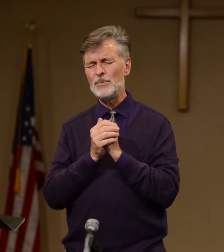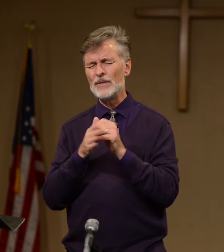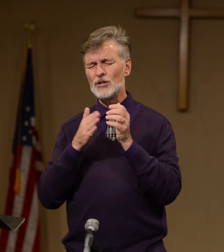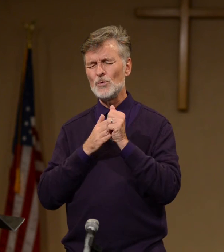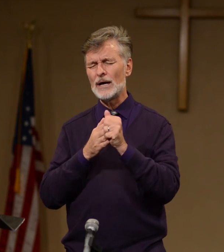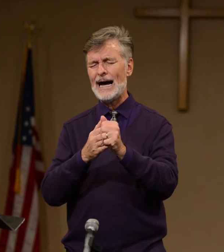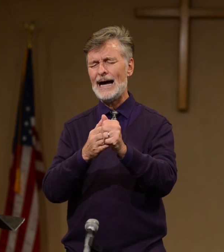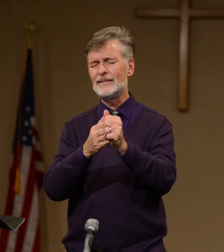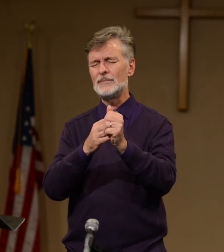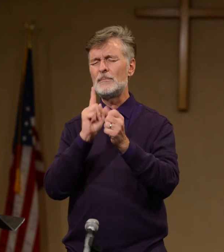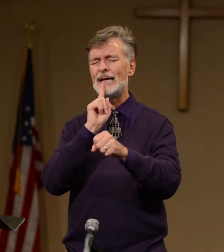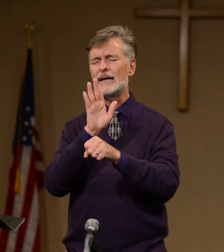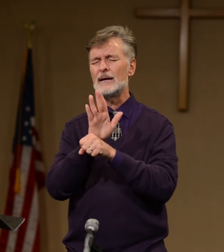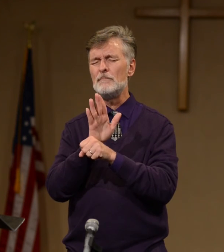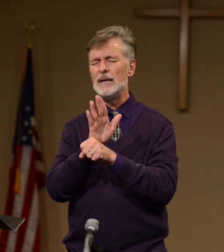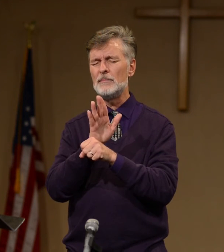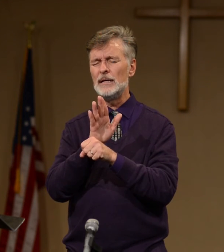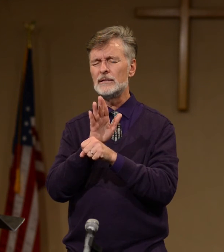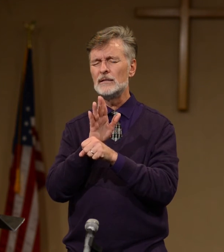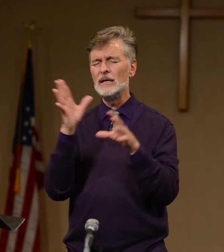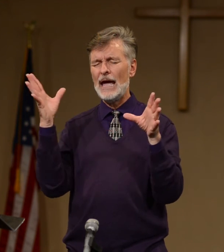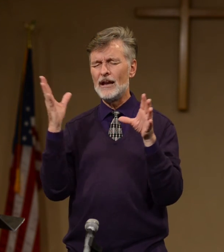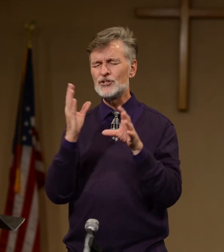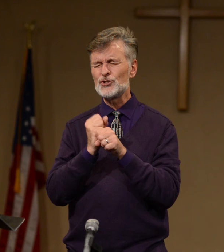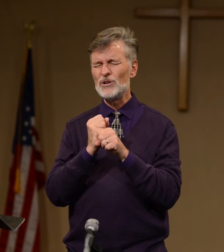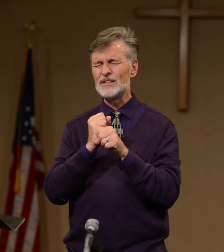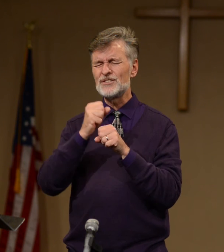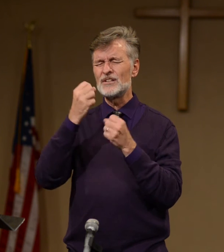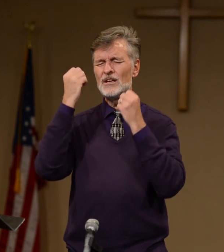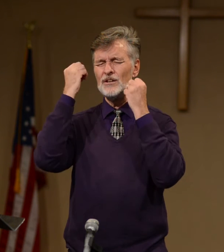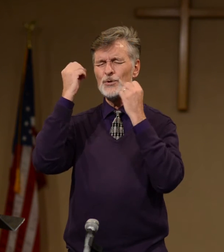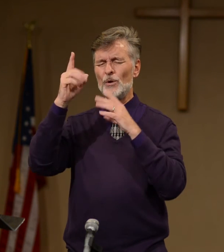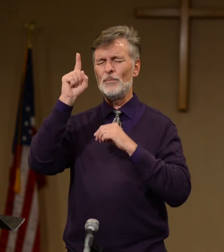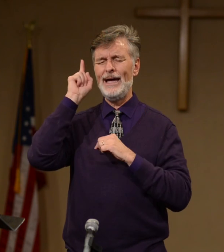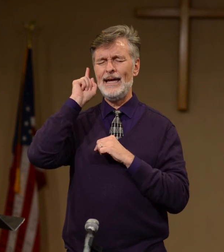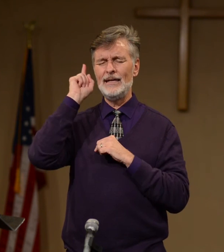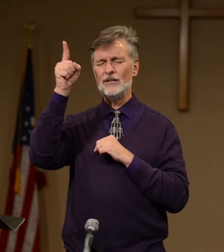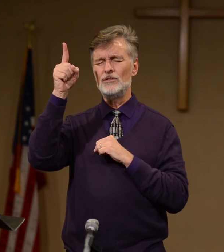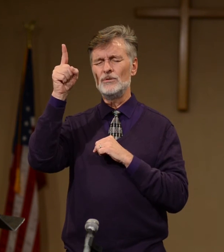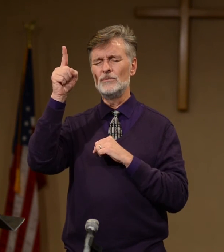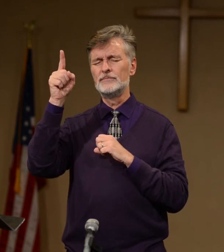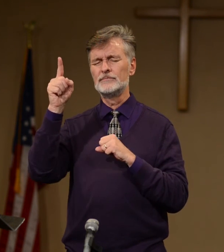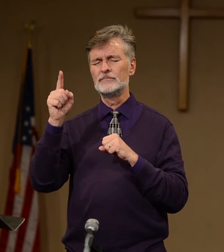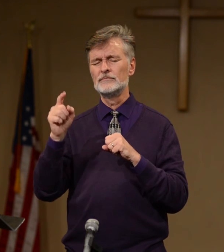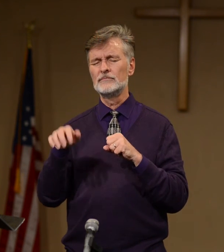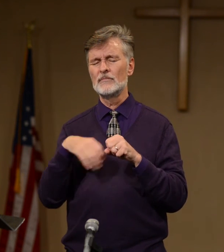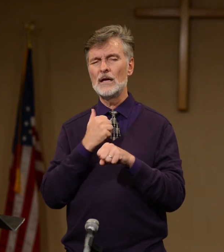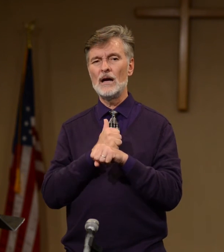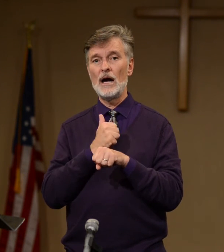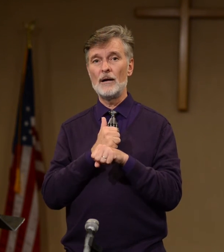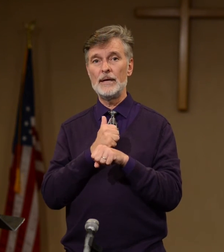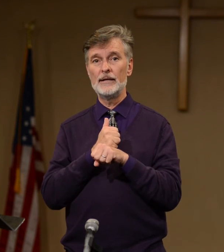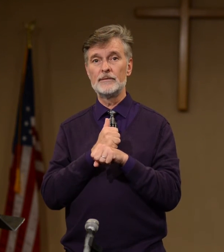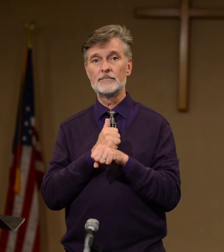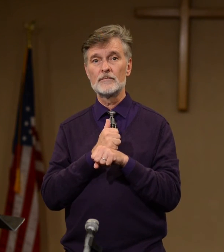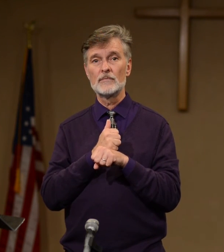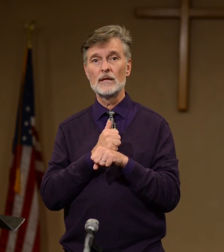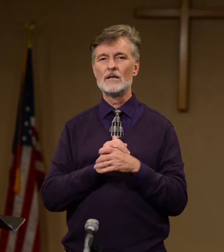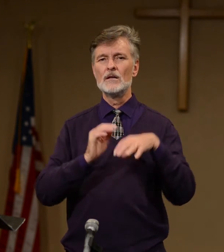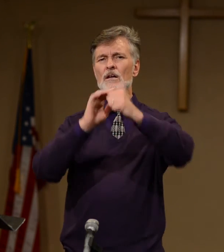that you will guide them to make a commitment and a trust to obey you. Amen.